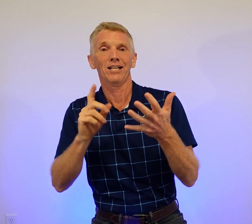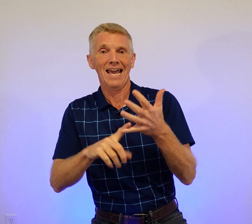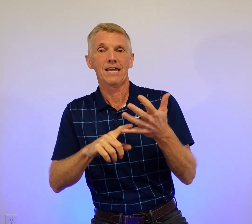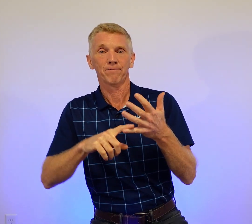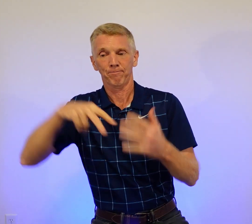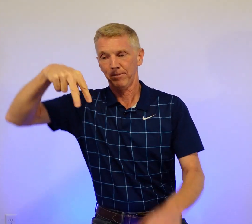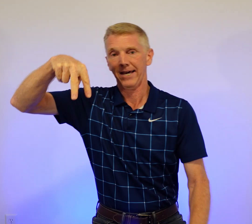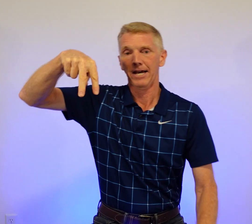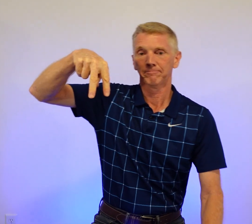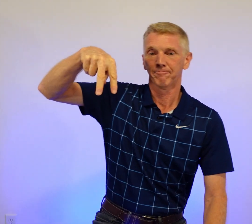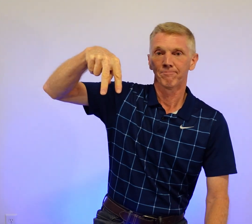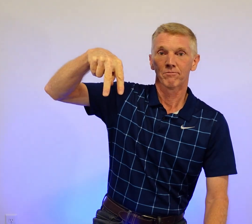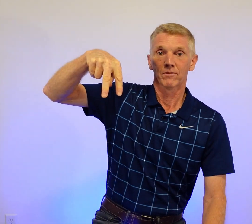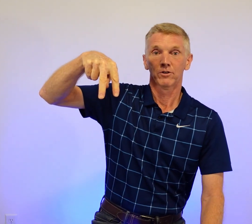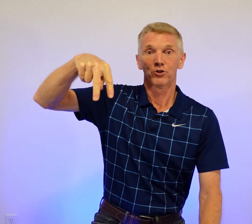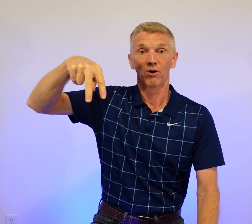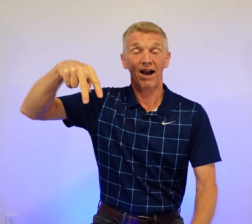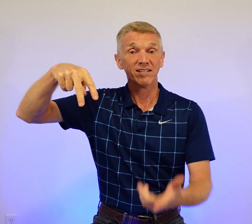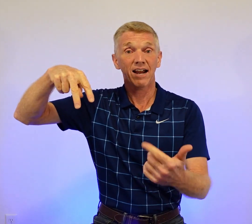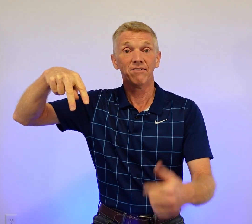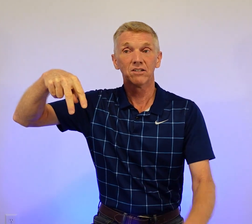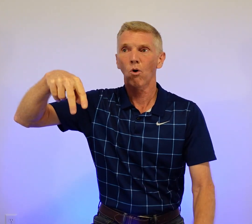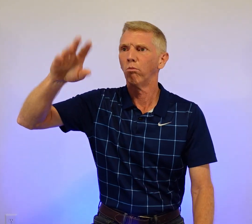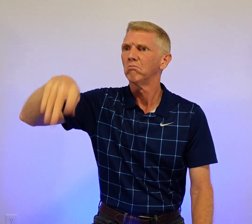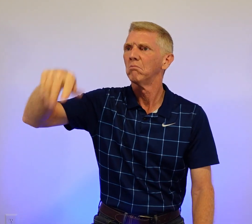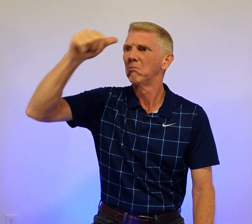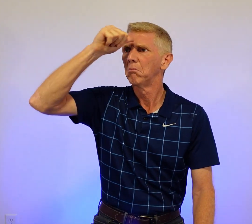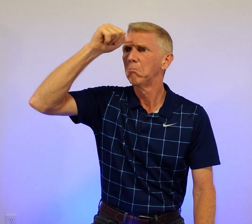CL-A, okay? So if I sign this, oh,